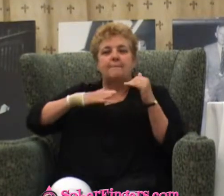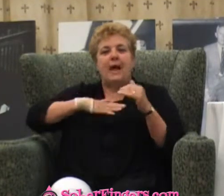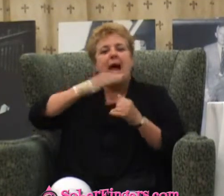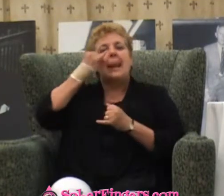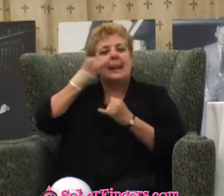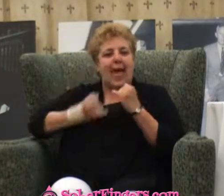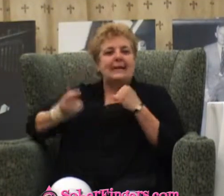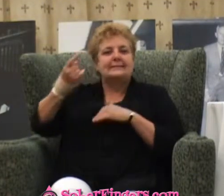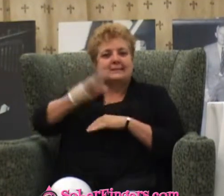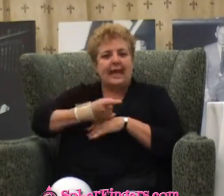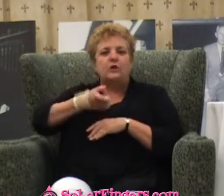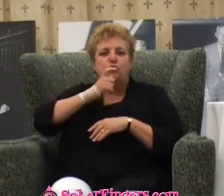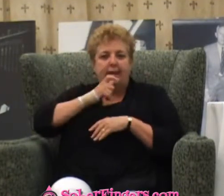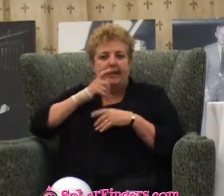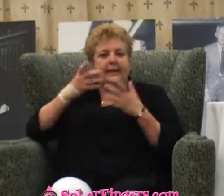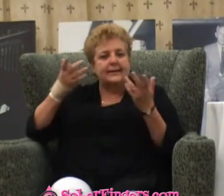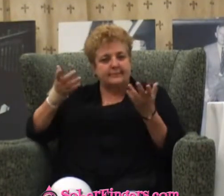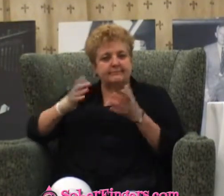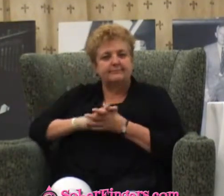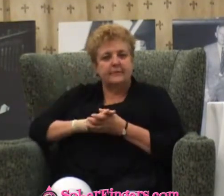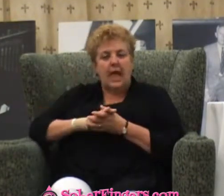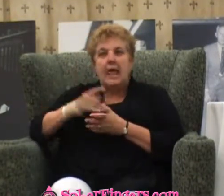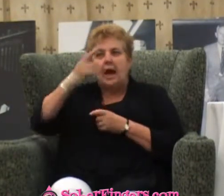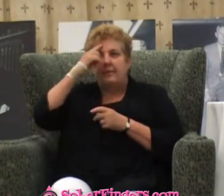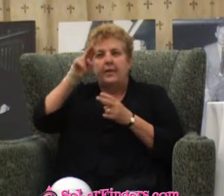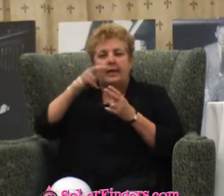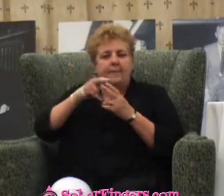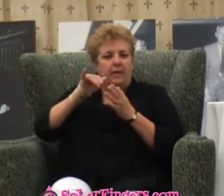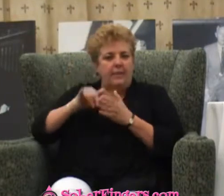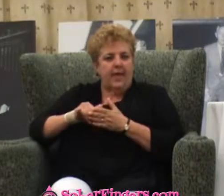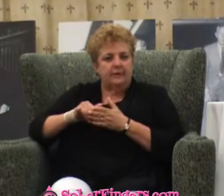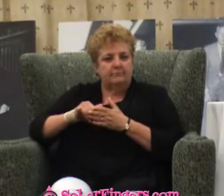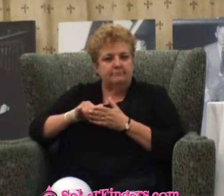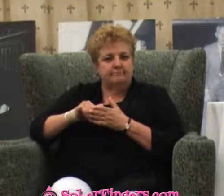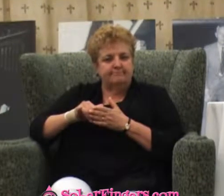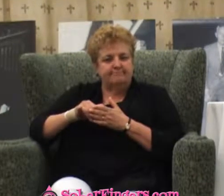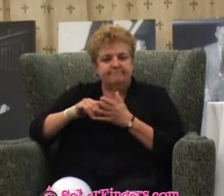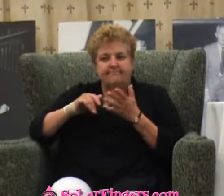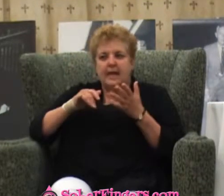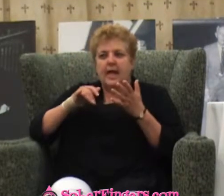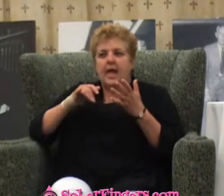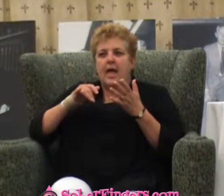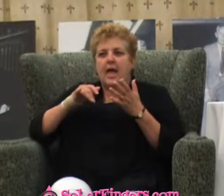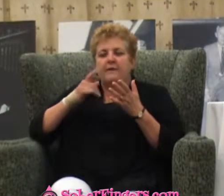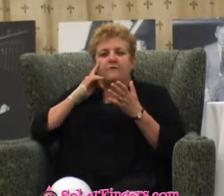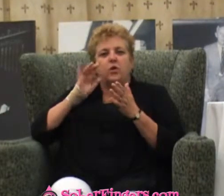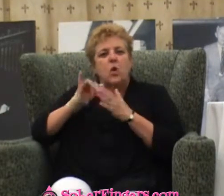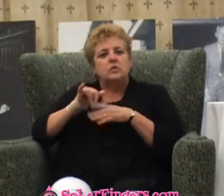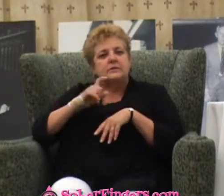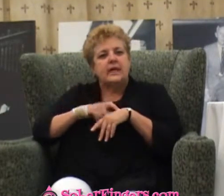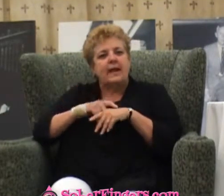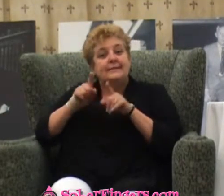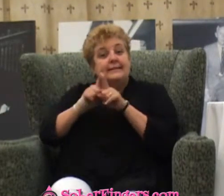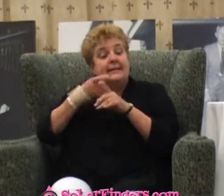And I think about those moments when life had its moments, and for those moments as an alcoholic, I'm willing to give my